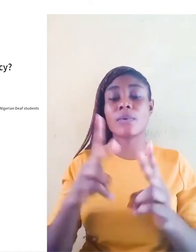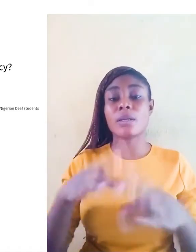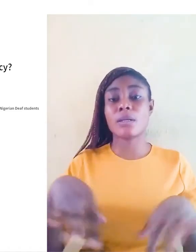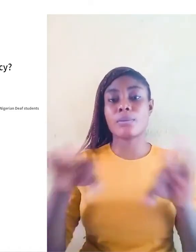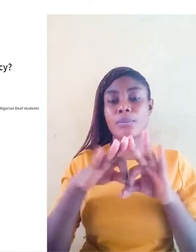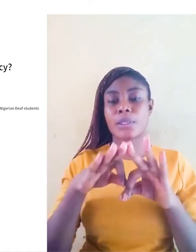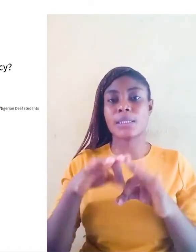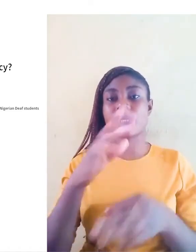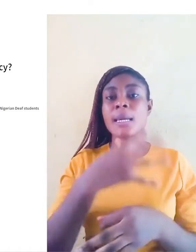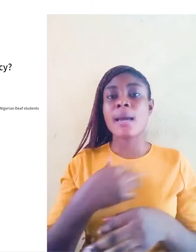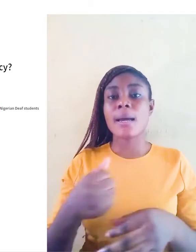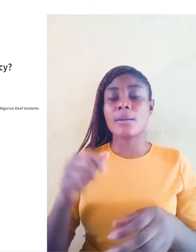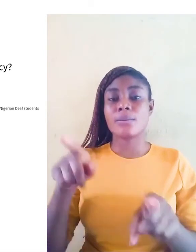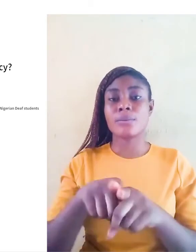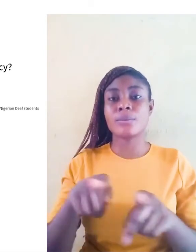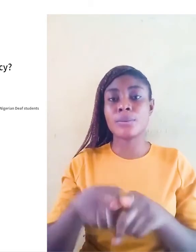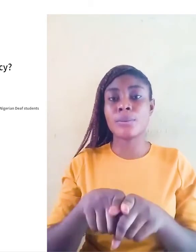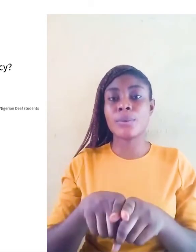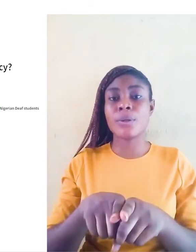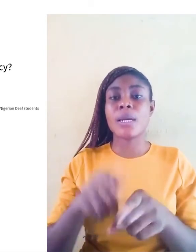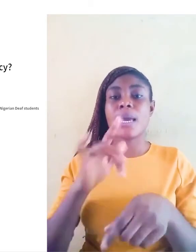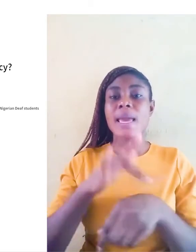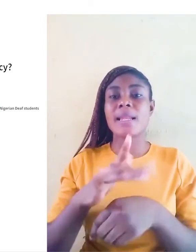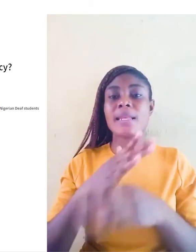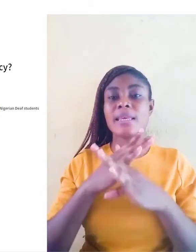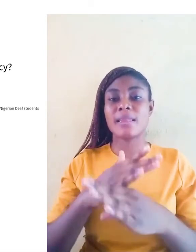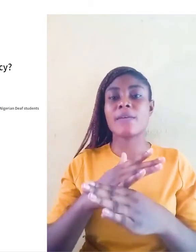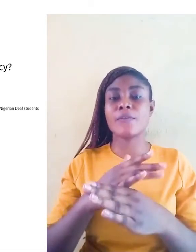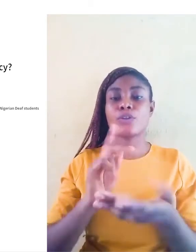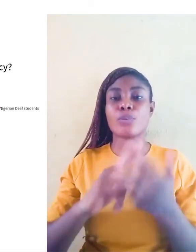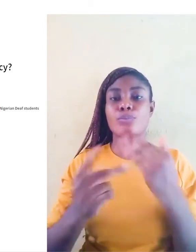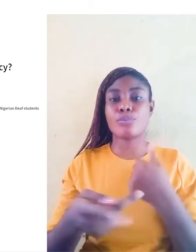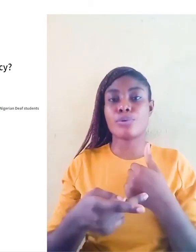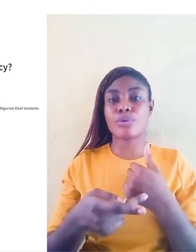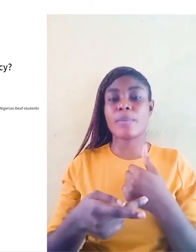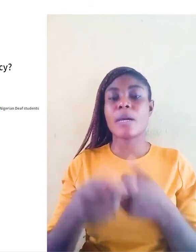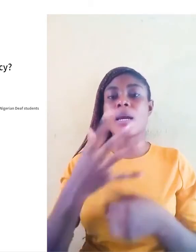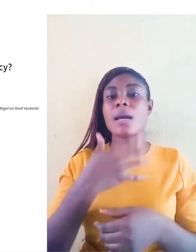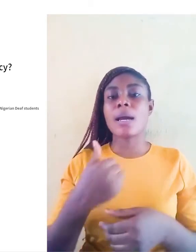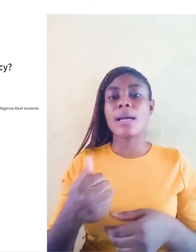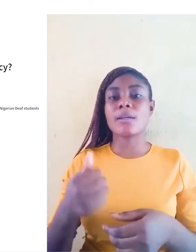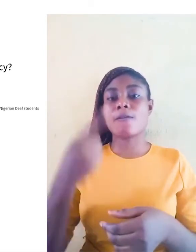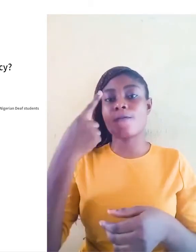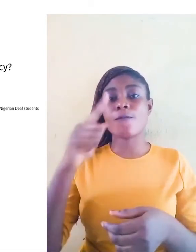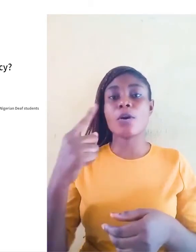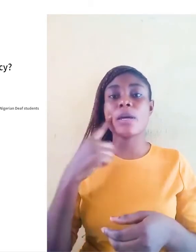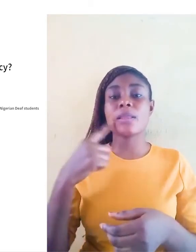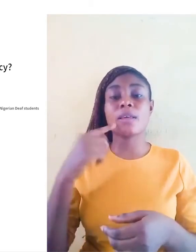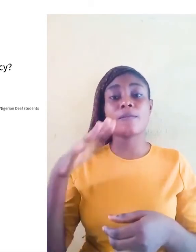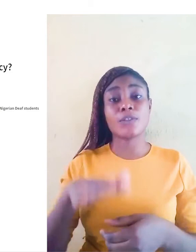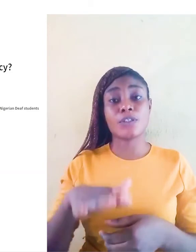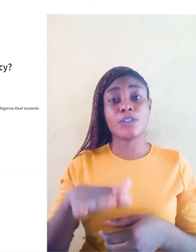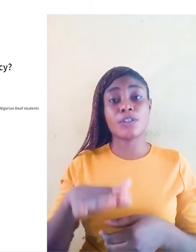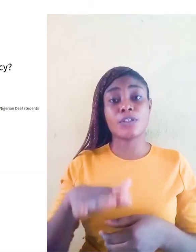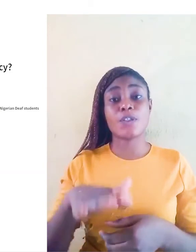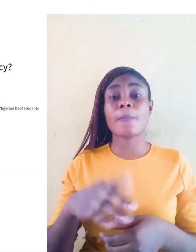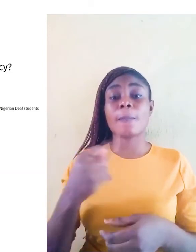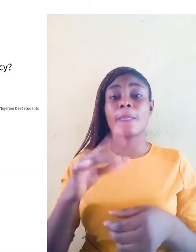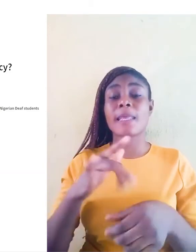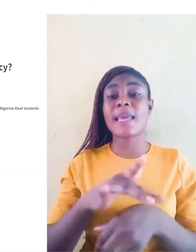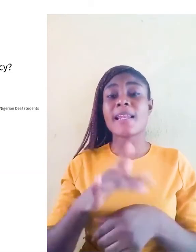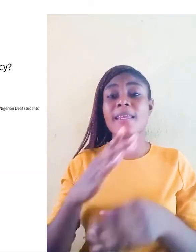important, and also early intervention program. And for the deaf child, the